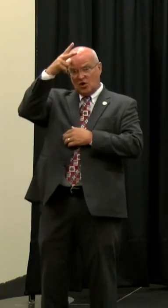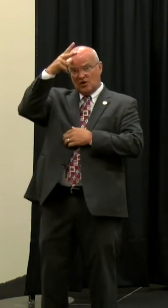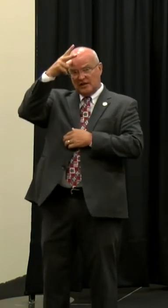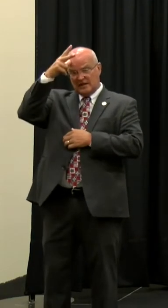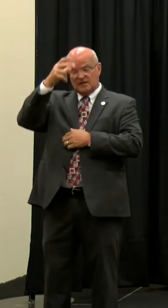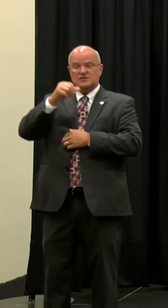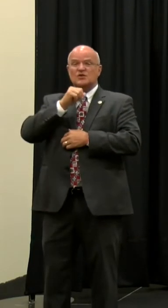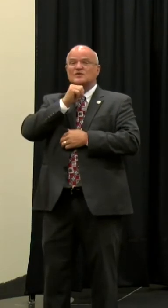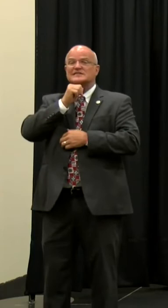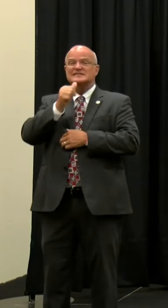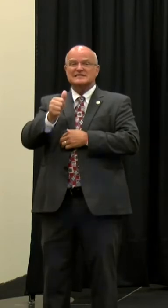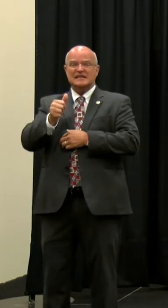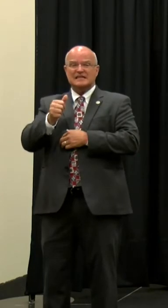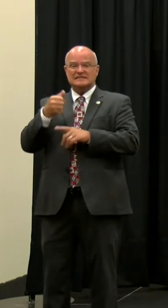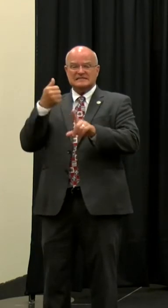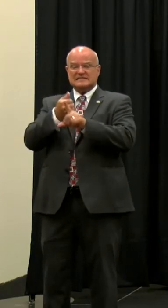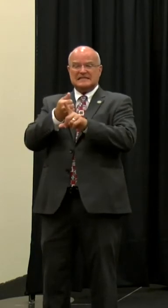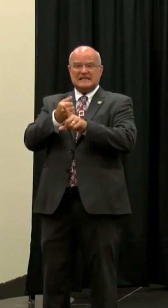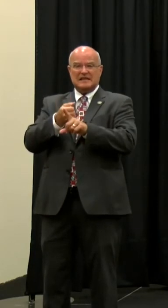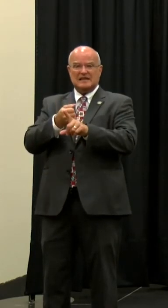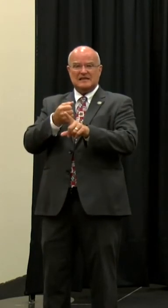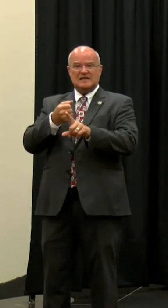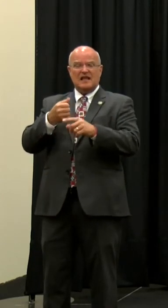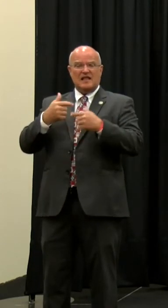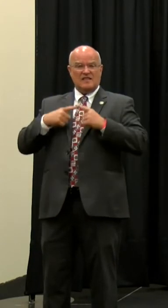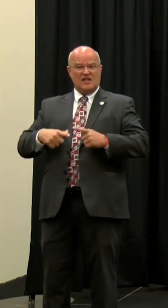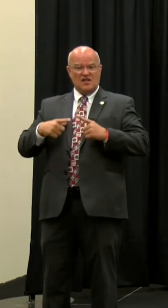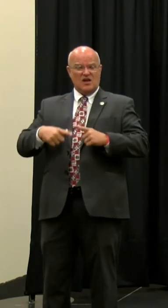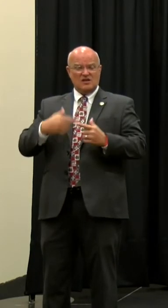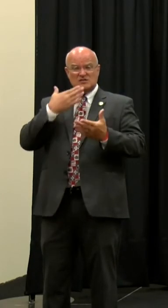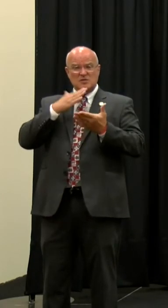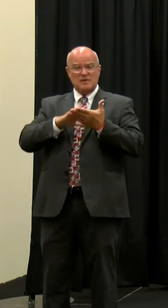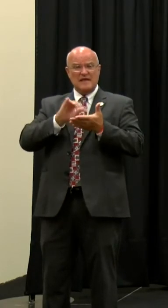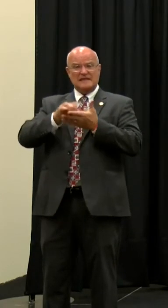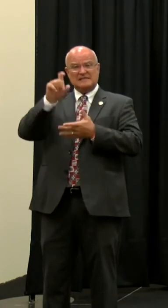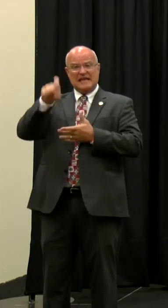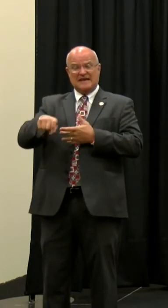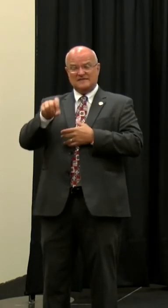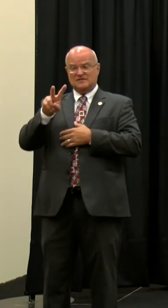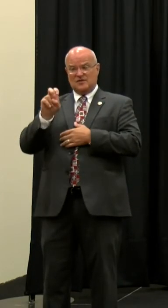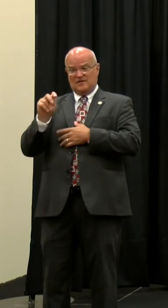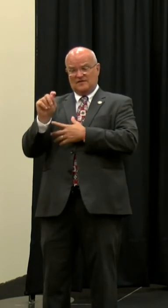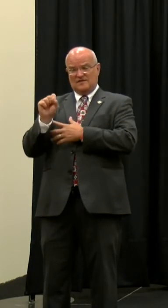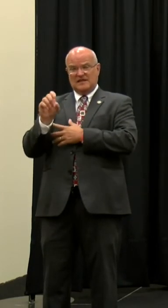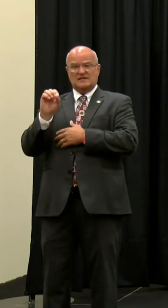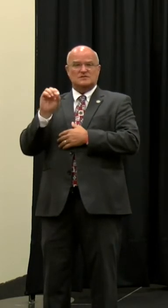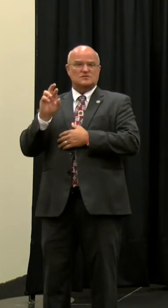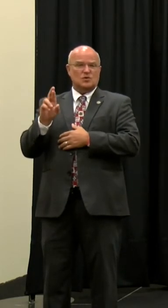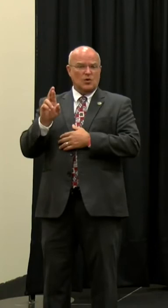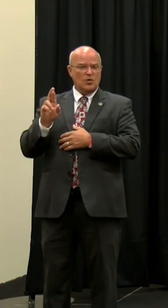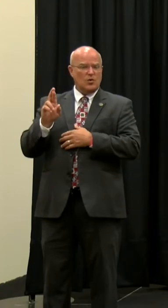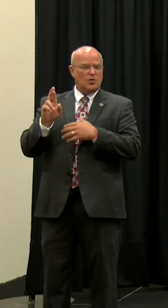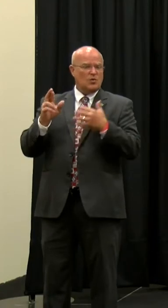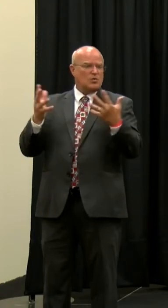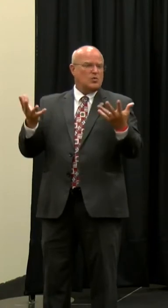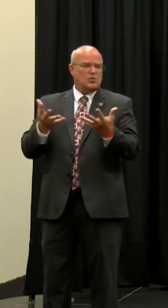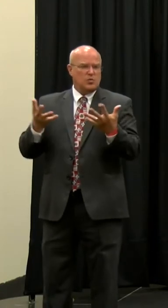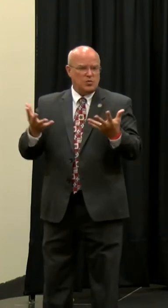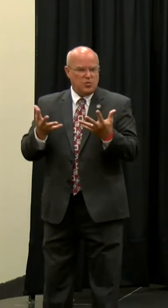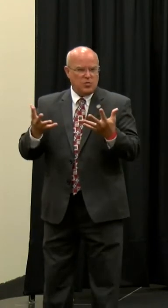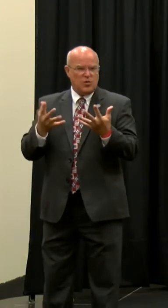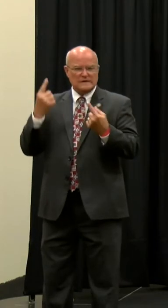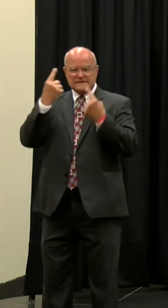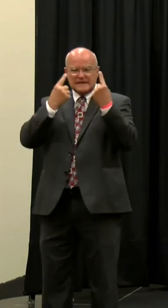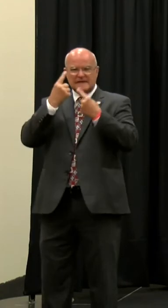where it doesn't get to that point where it infects the lungs so poorly that you have to do ventilators? Or kind of what's the